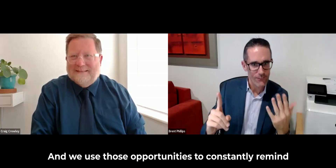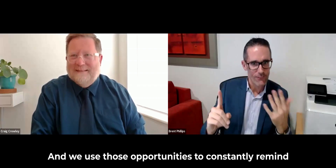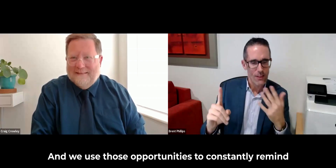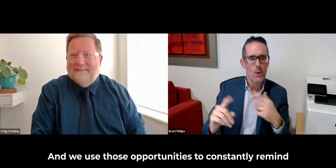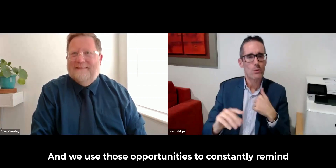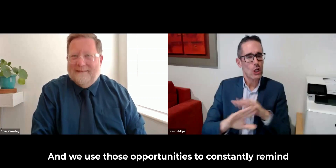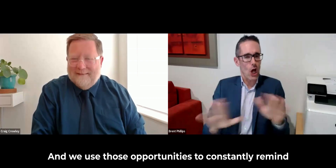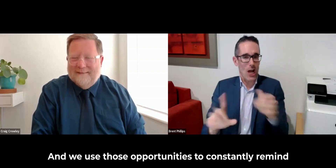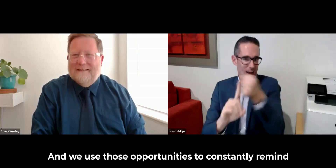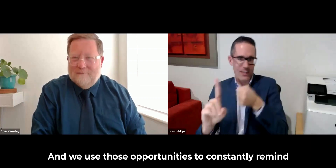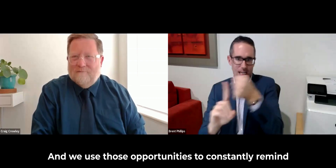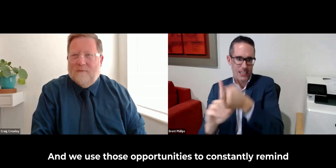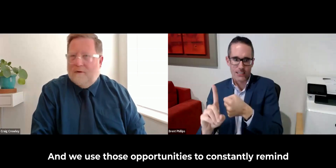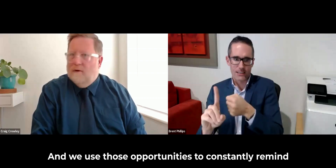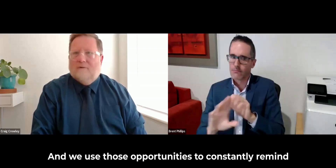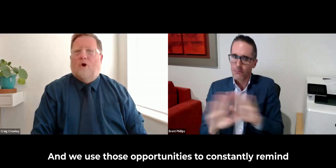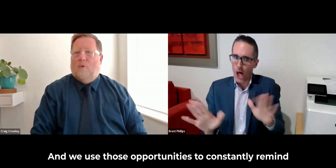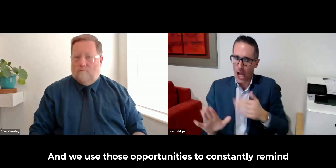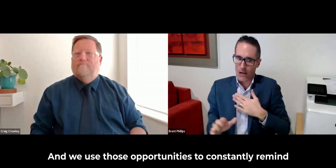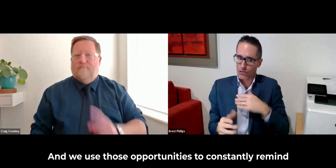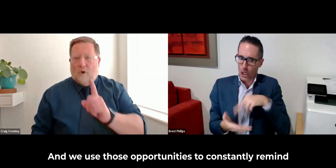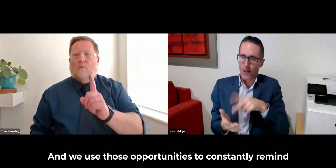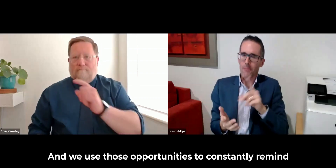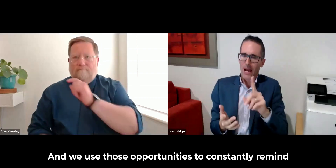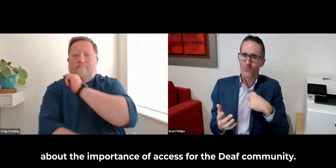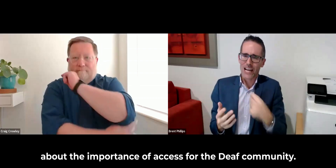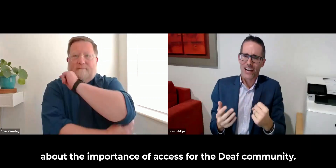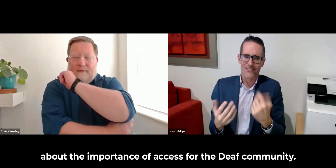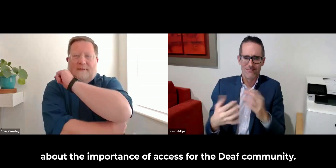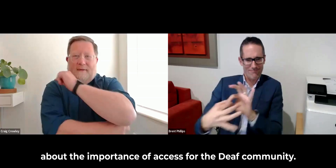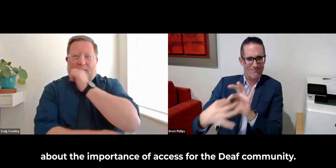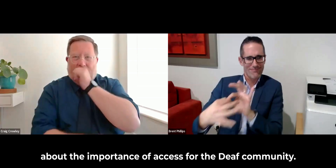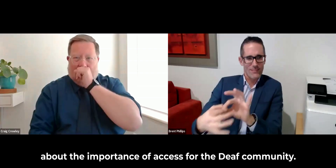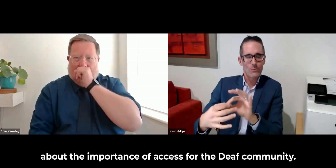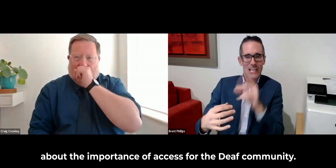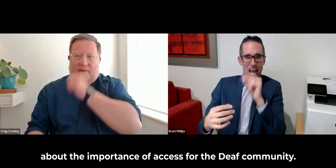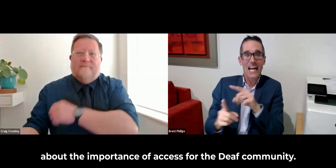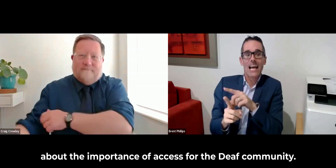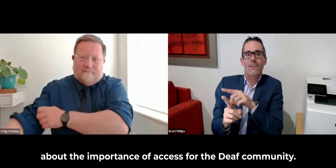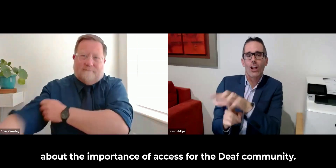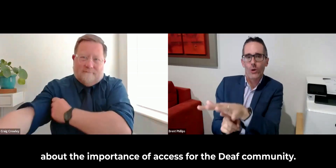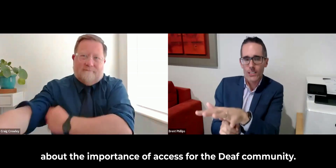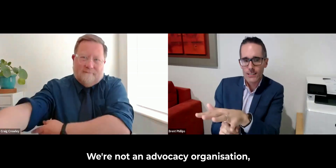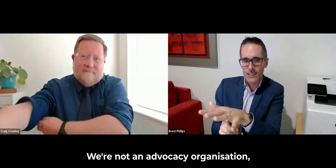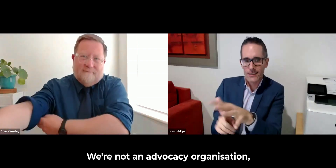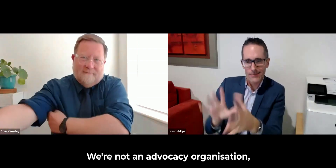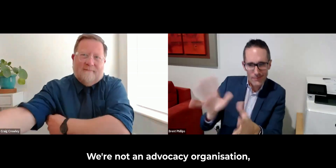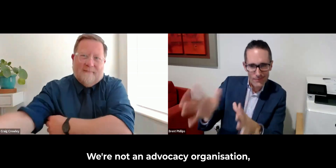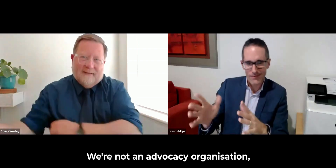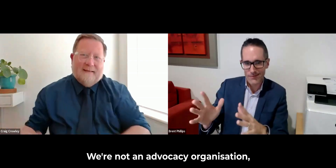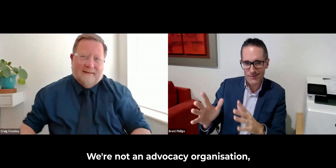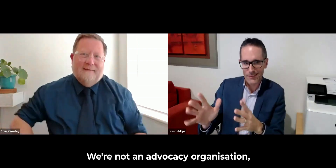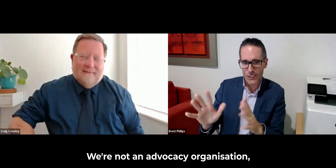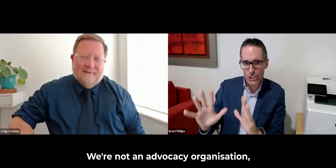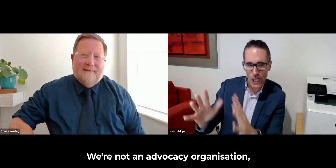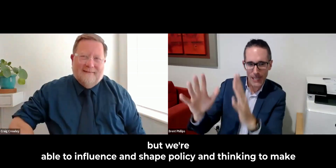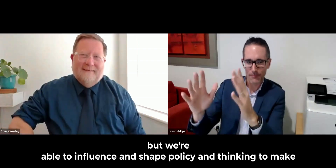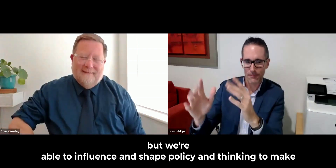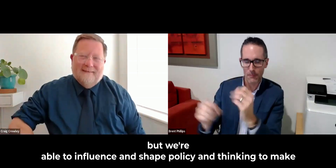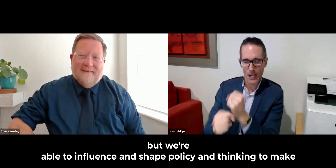those opportunities to constantly remind about the importance of access for deaf community. We're not an advocacy organisation, but we're able